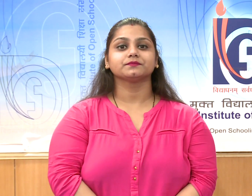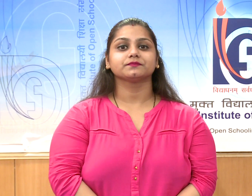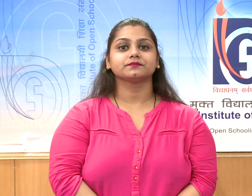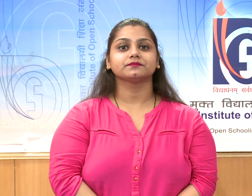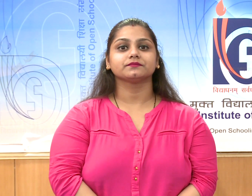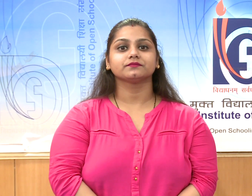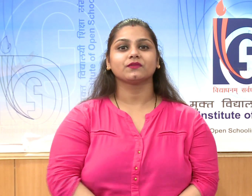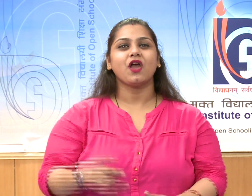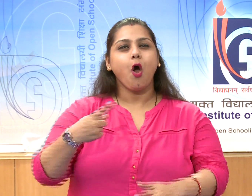these invaders